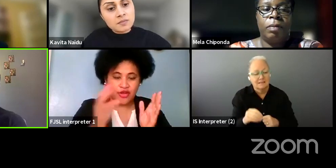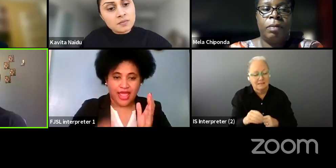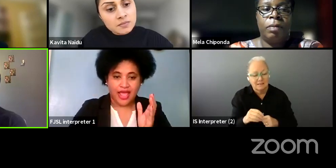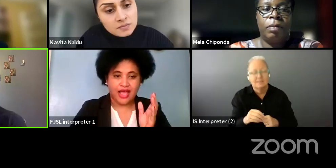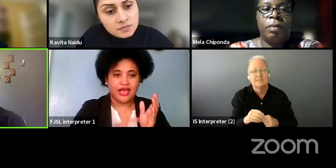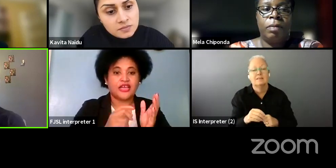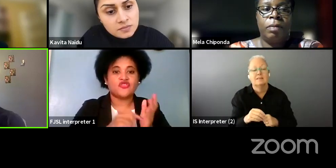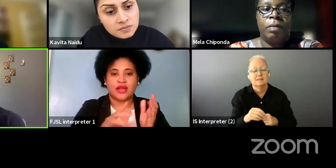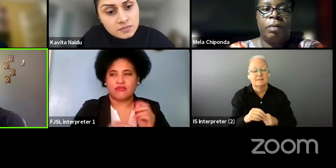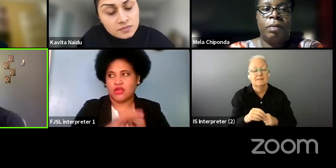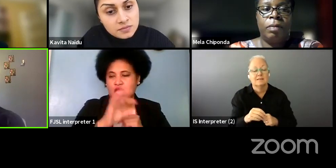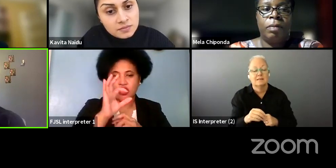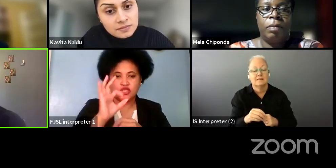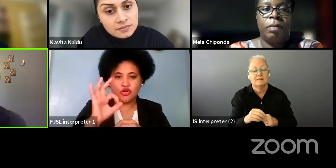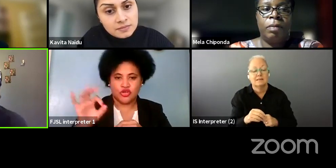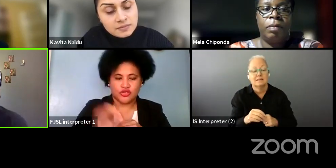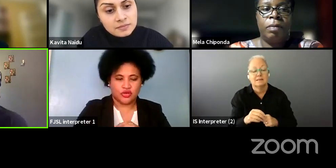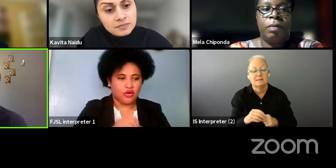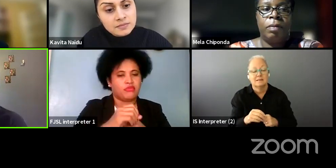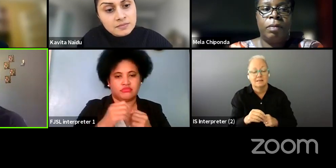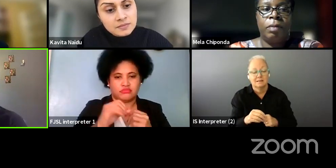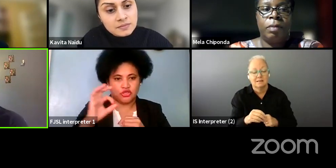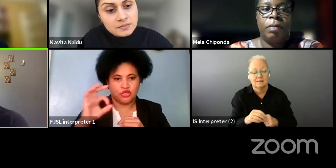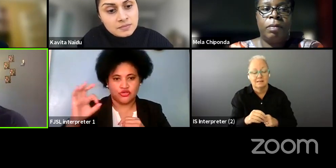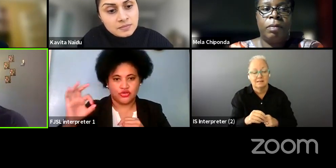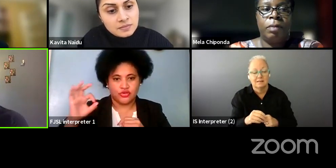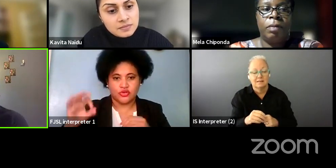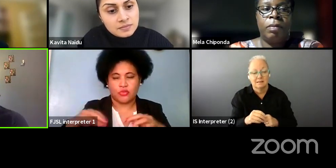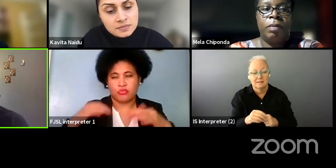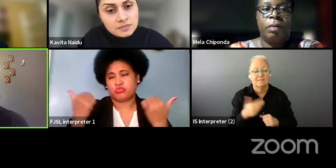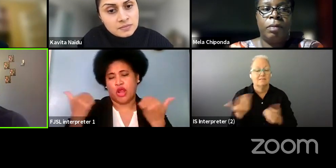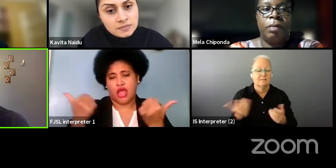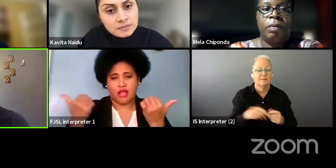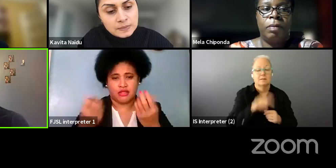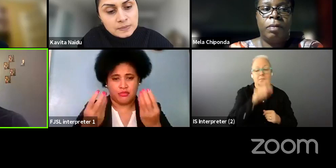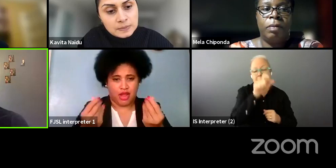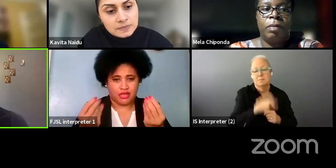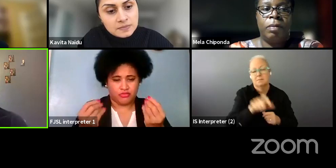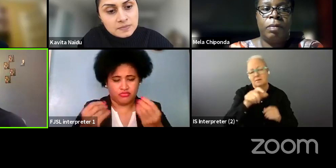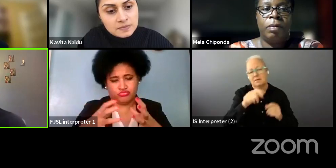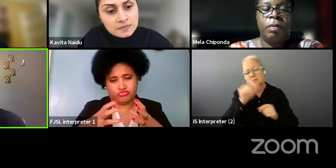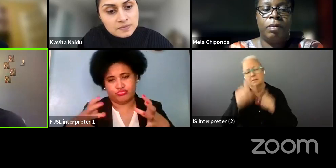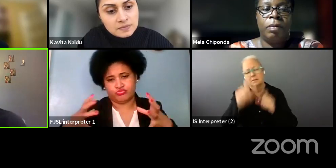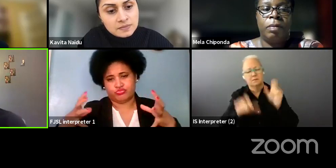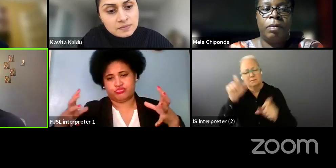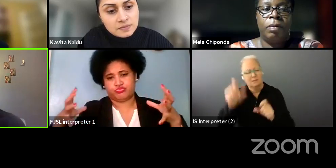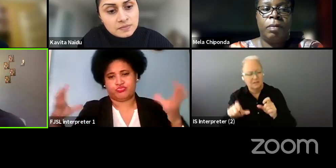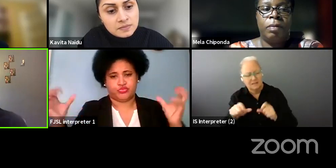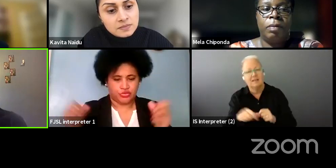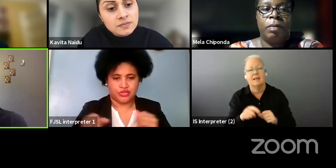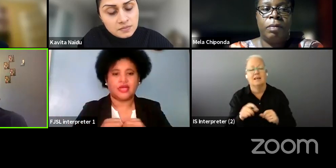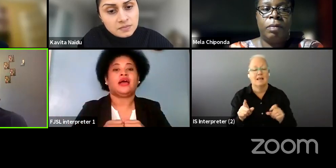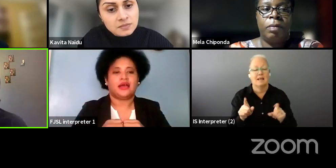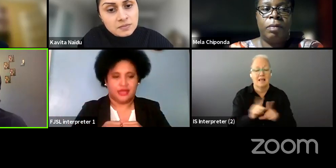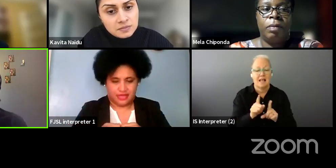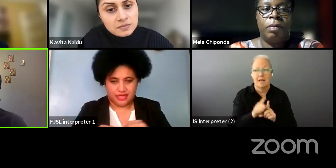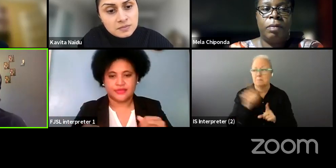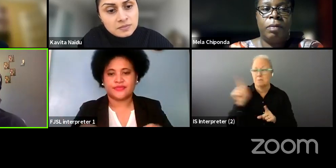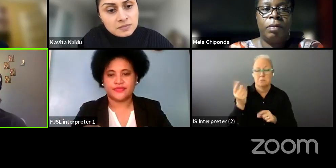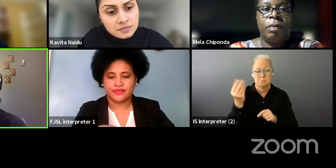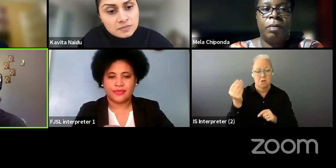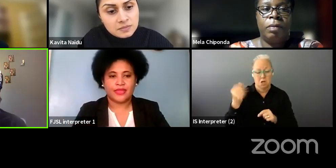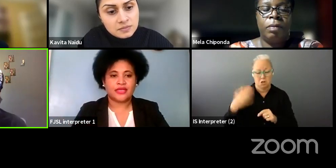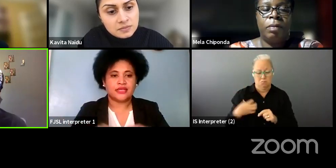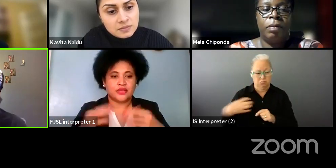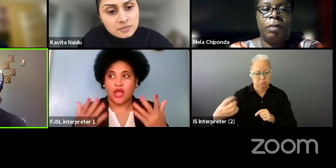zeros are there. You actually lose people when you start to explain that people are going towards being dollar billionaires, to the big pharma